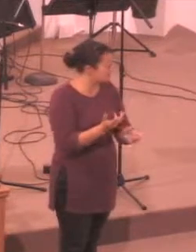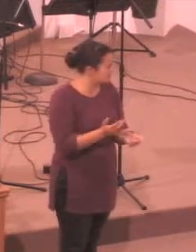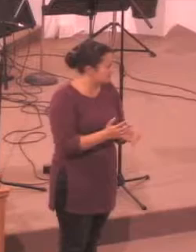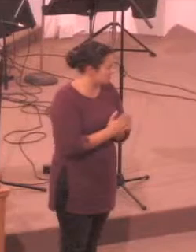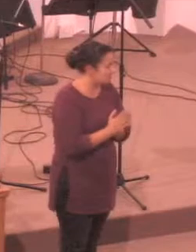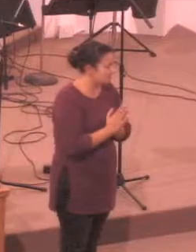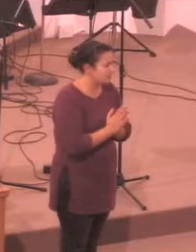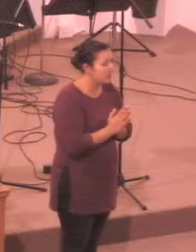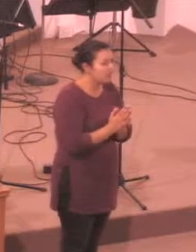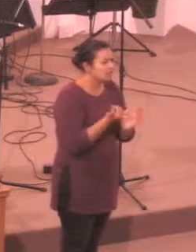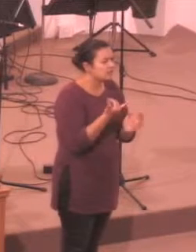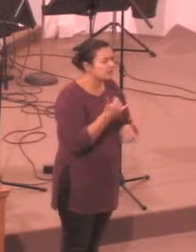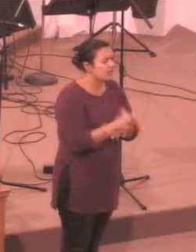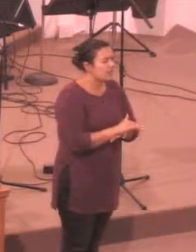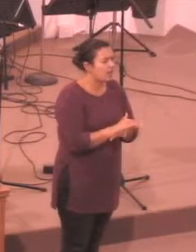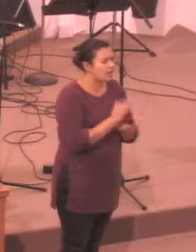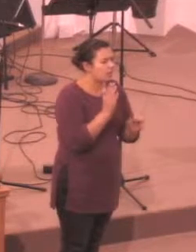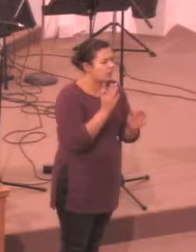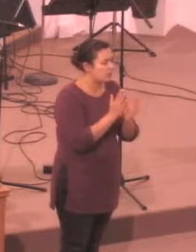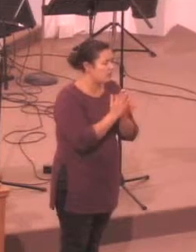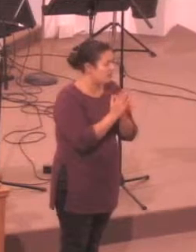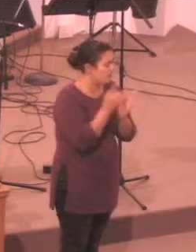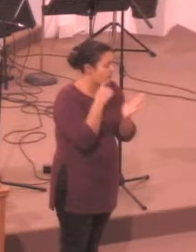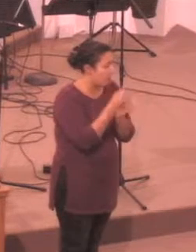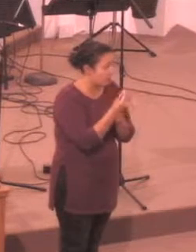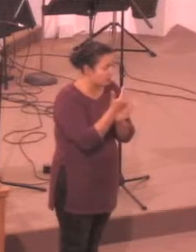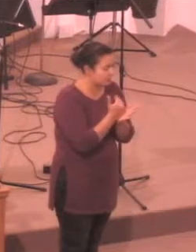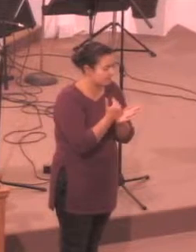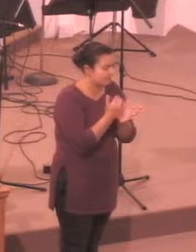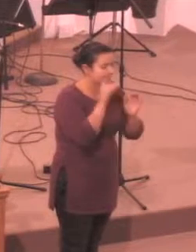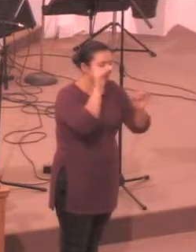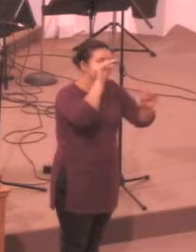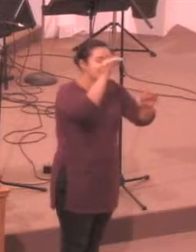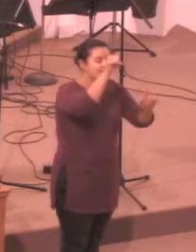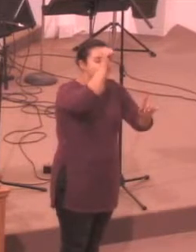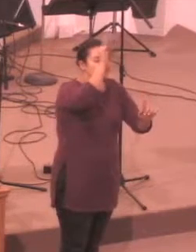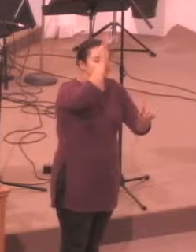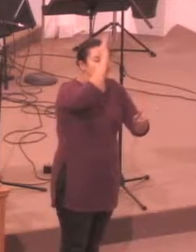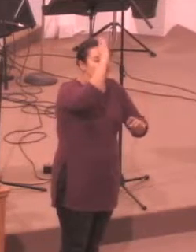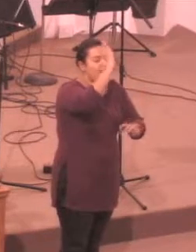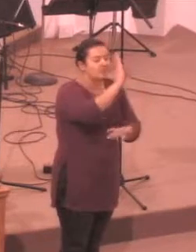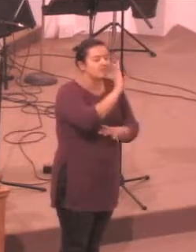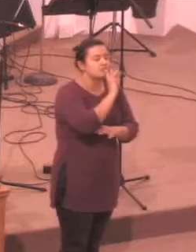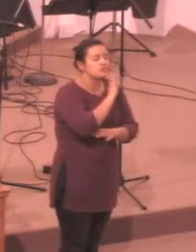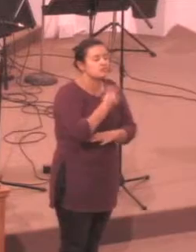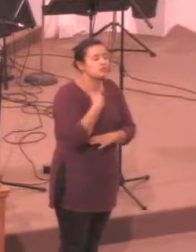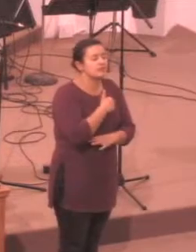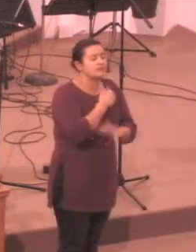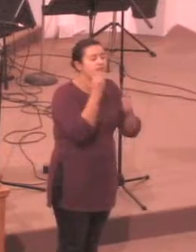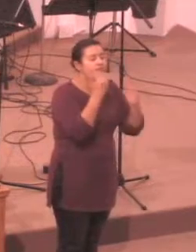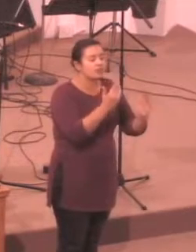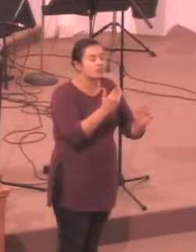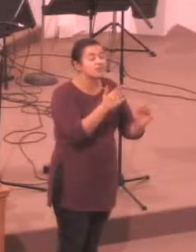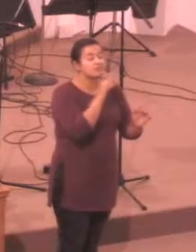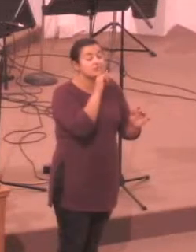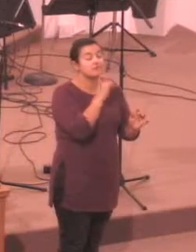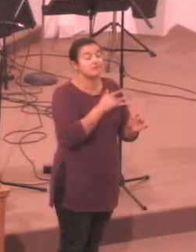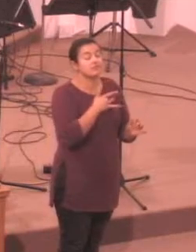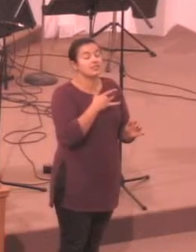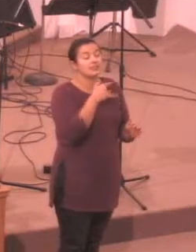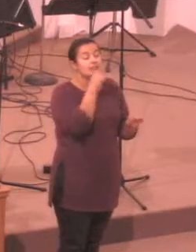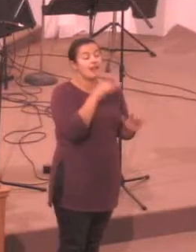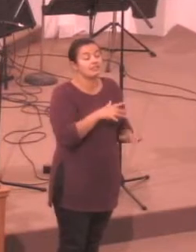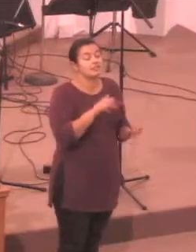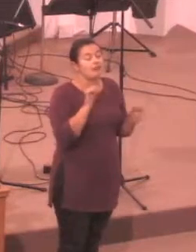heads with me, we're going to bring tonight's offering. Father God, Lord, we truly thank you for this blessing as we get to gather. We